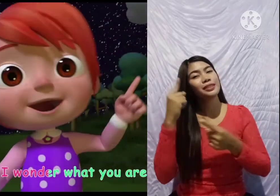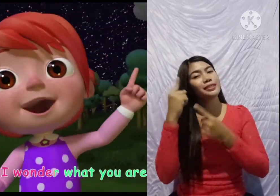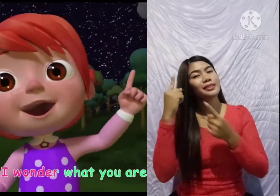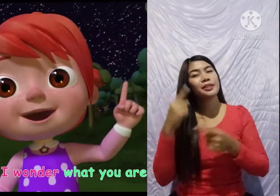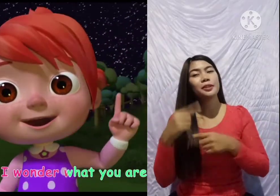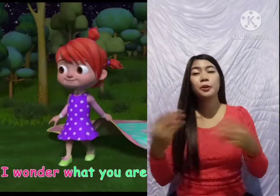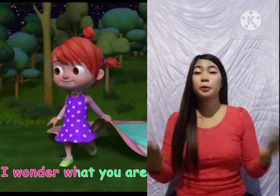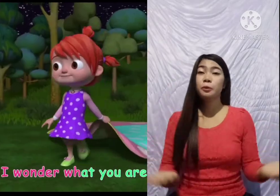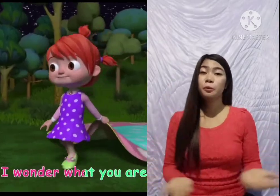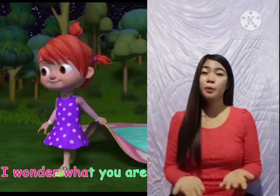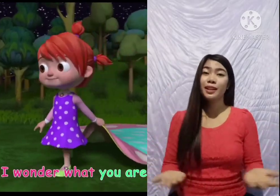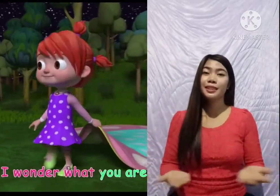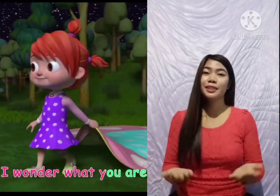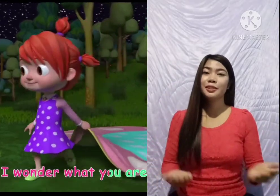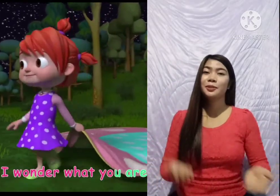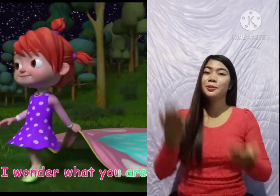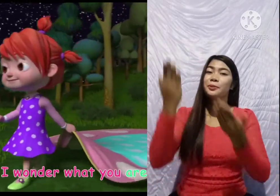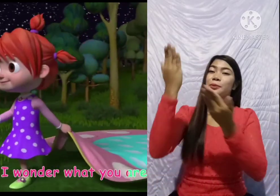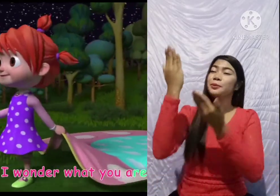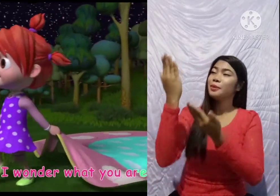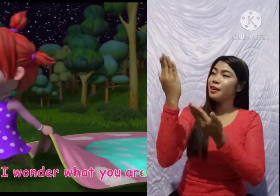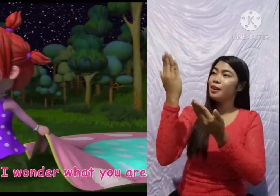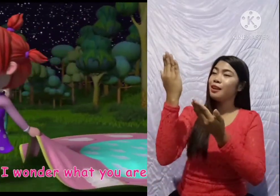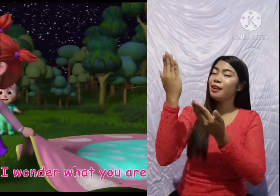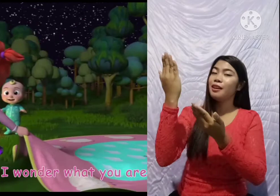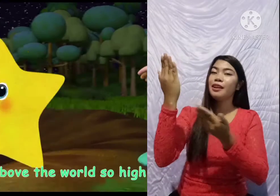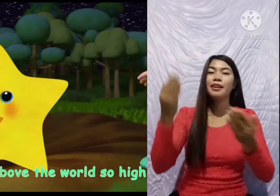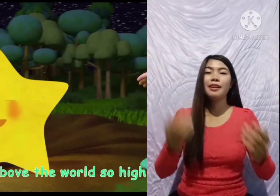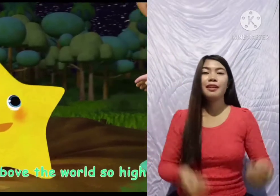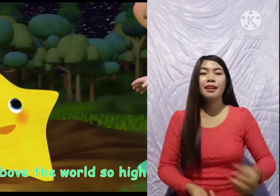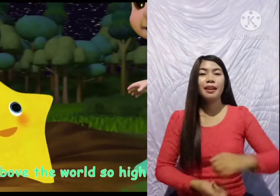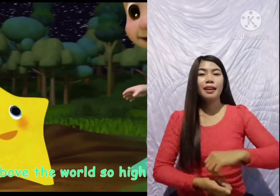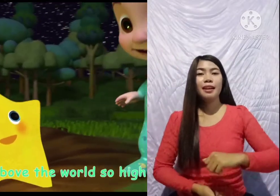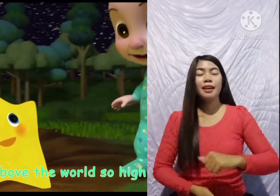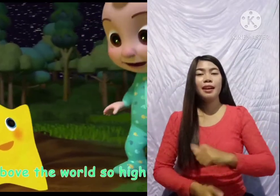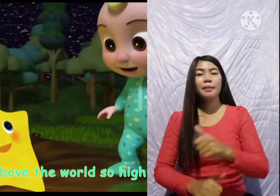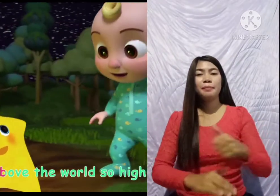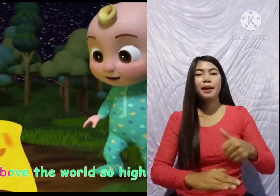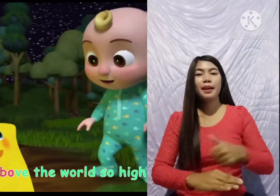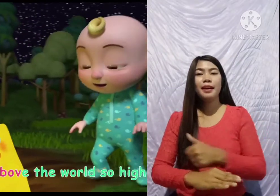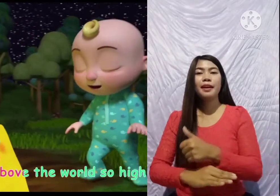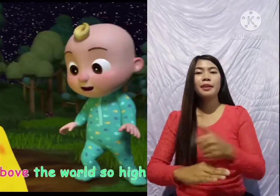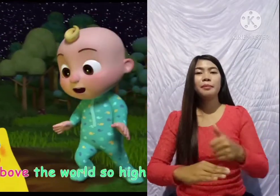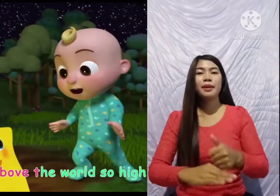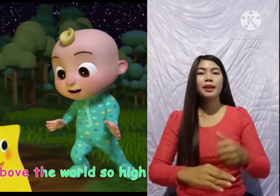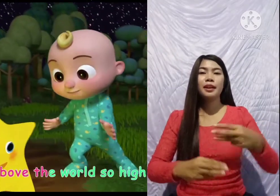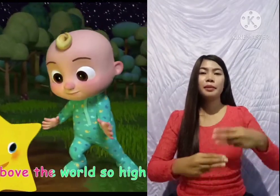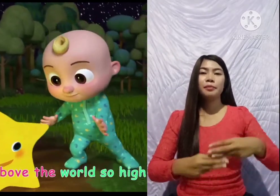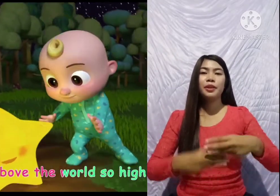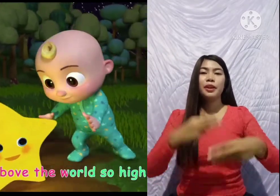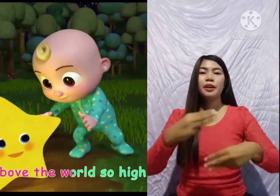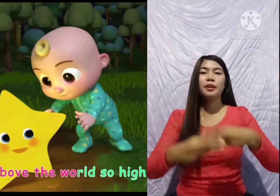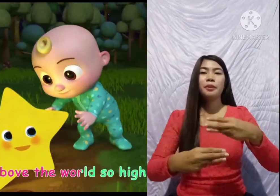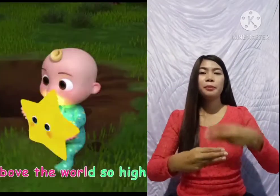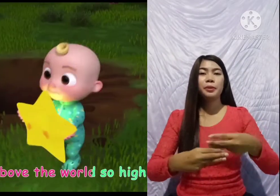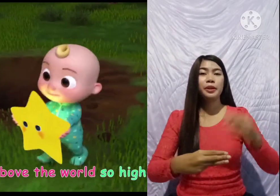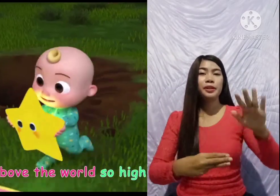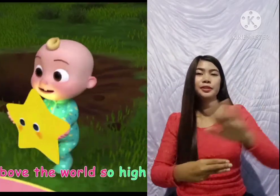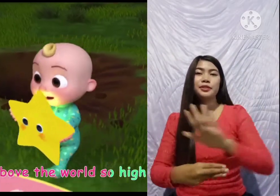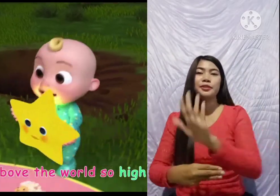wonder what you are. Up above the